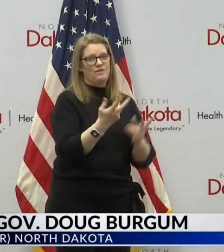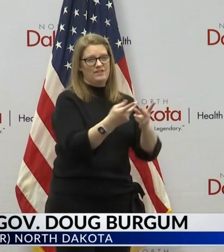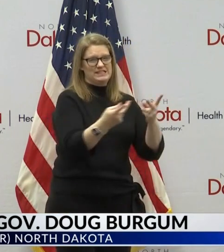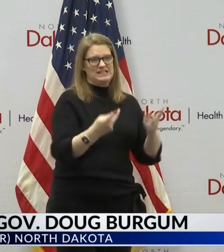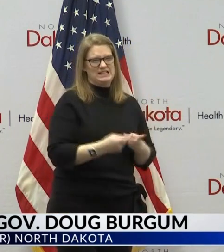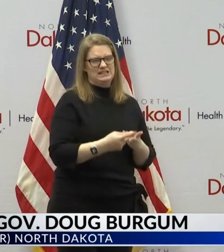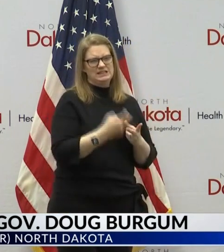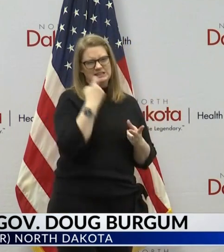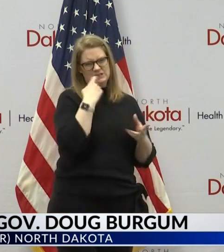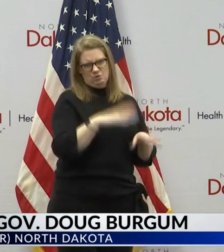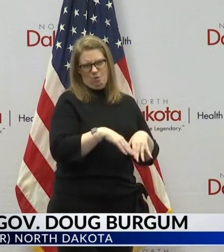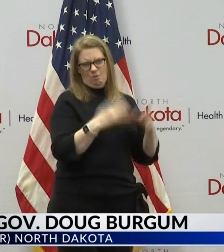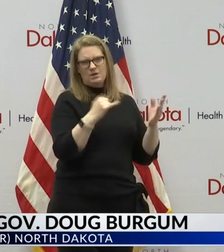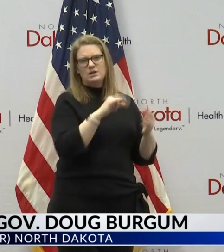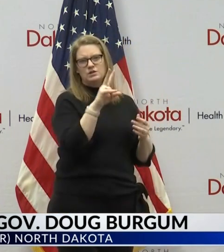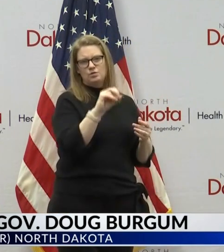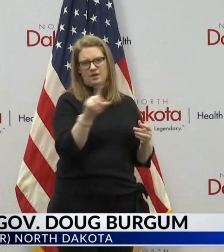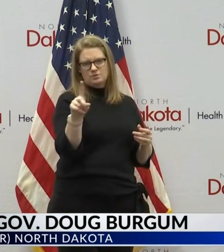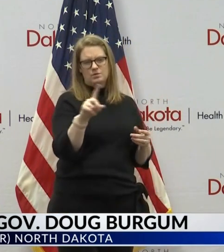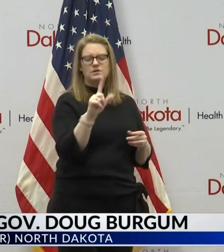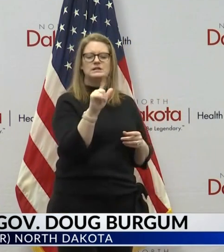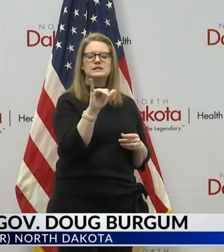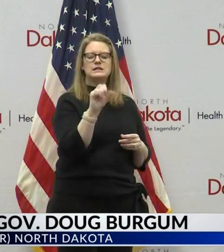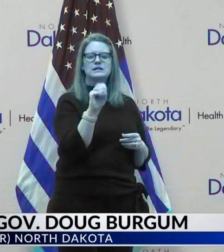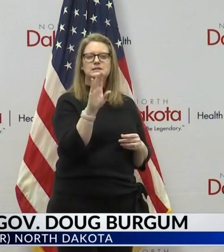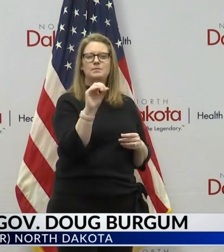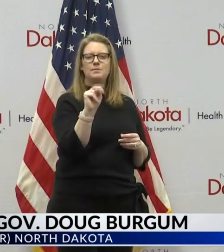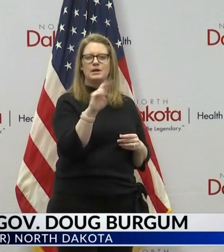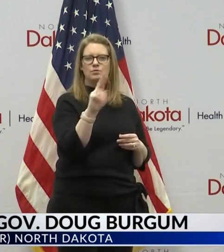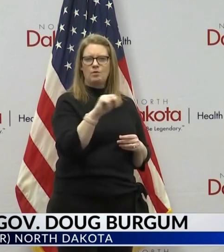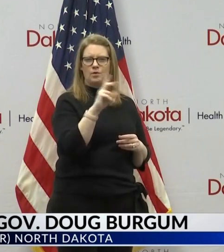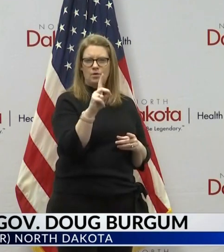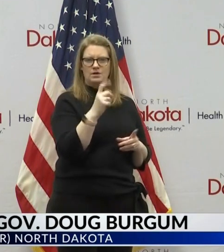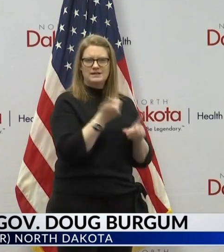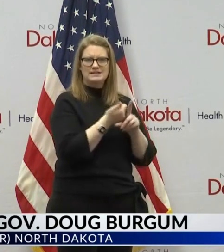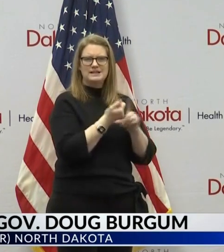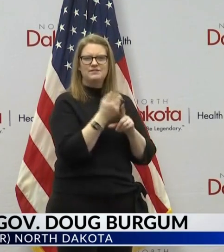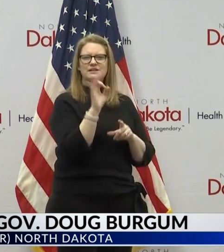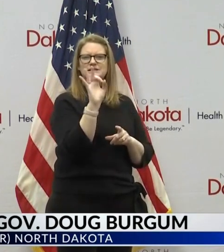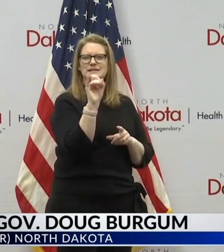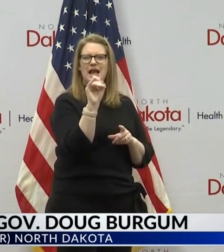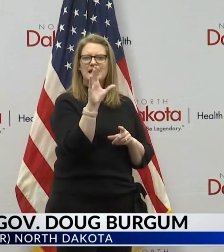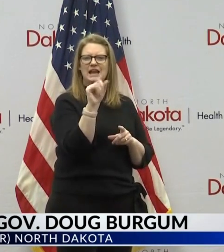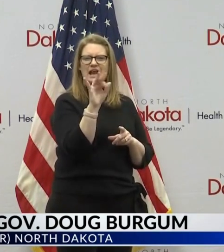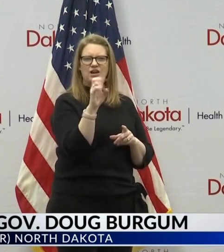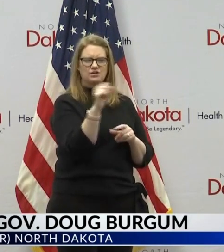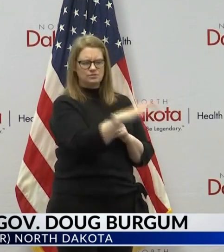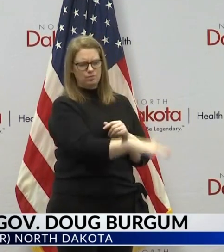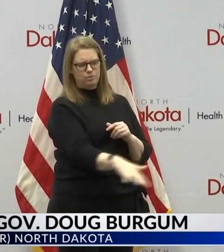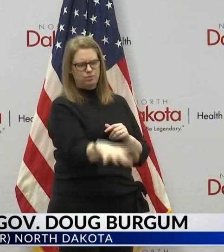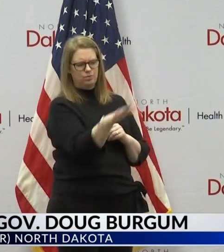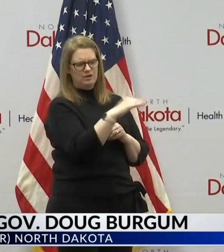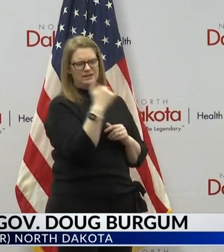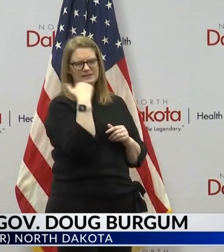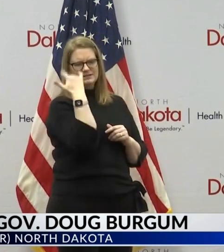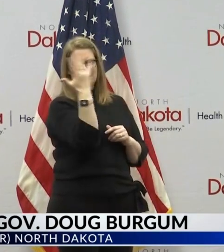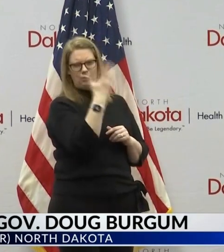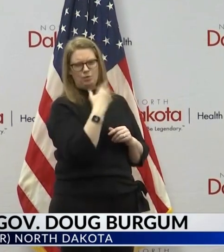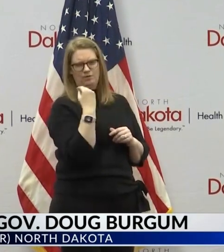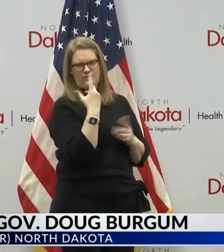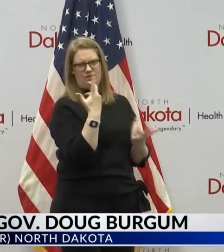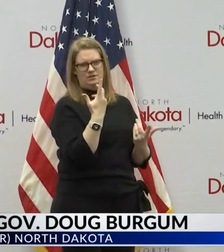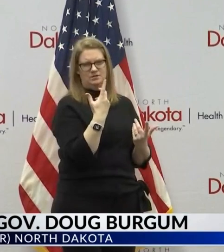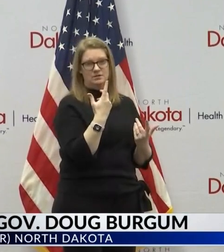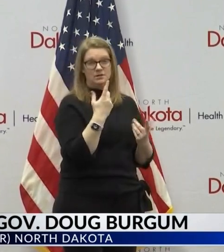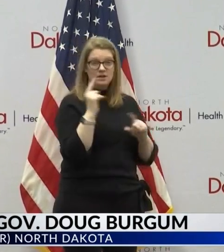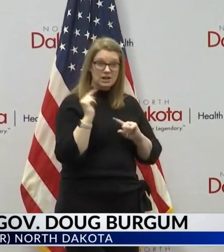in 2001. It's in Lisbon, North Dakota. It sits on 90 acres. It's a beautiful, beautiful site if you've never been there, but now is not the time